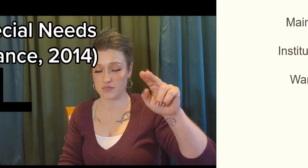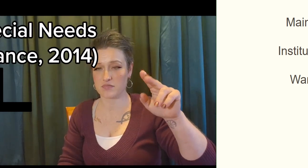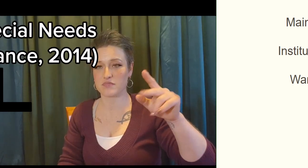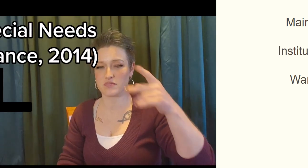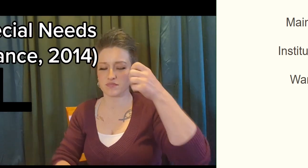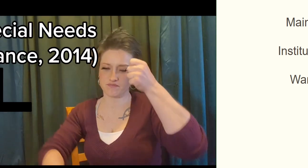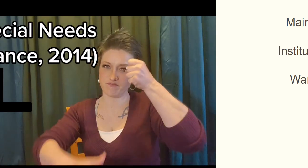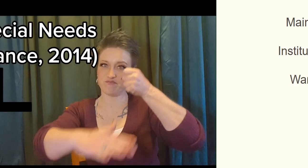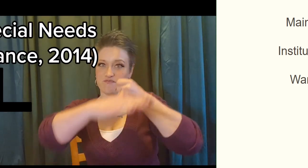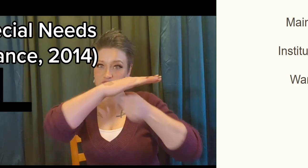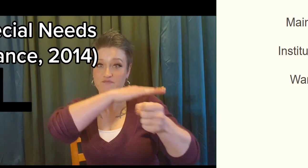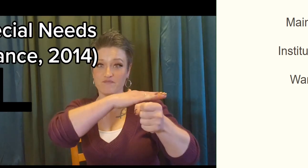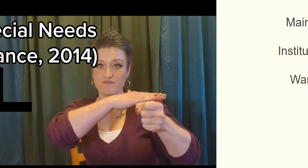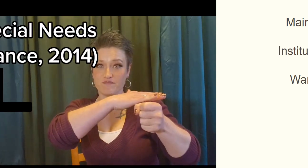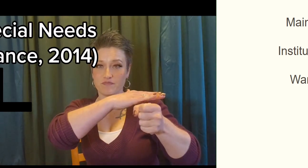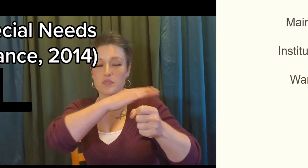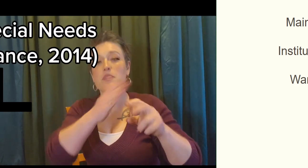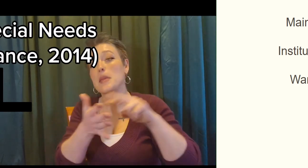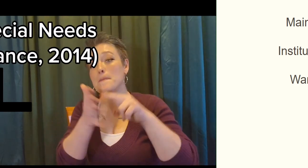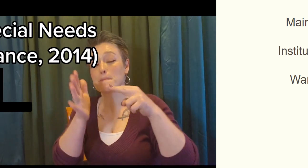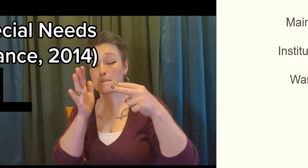Institutionalization.